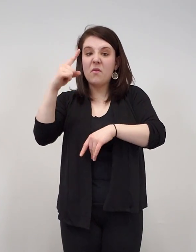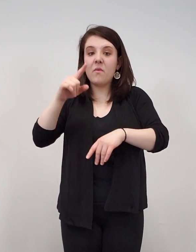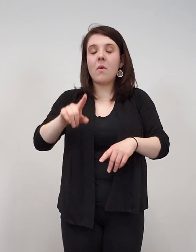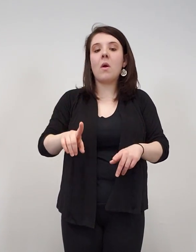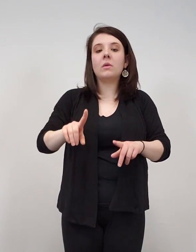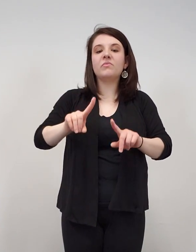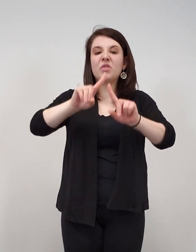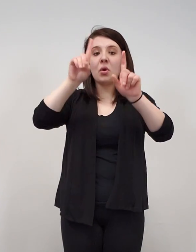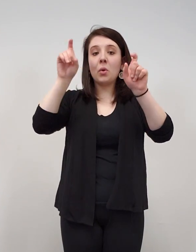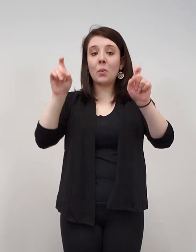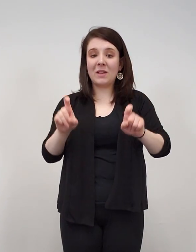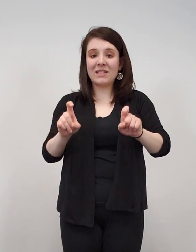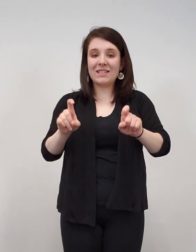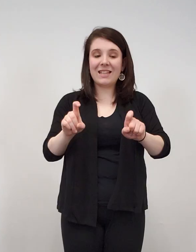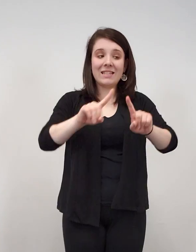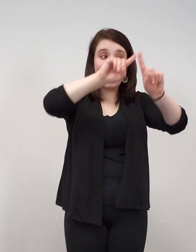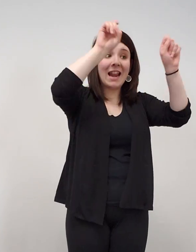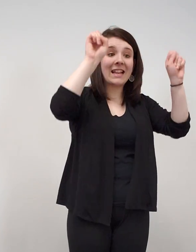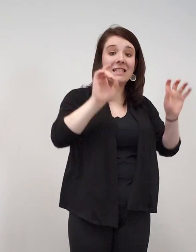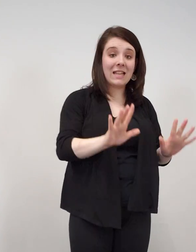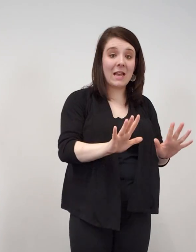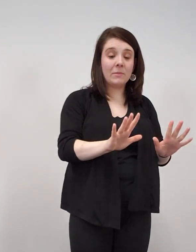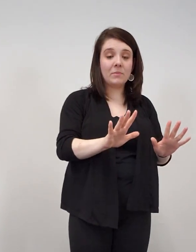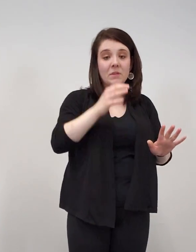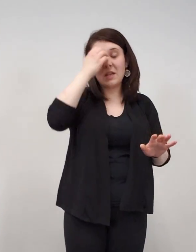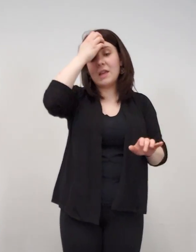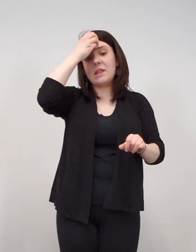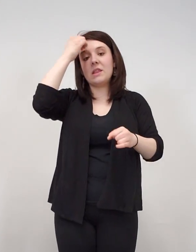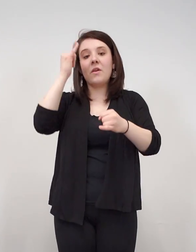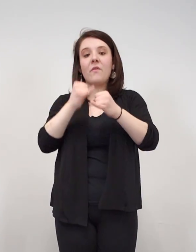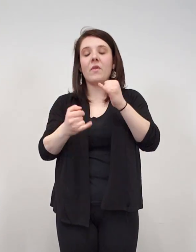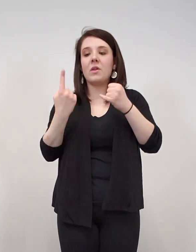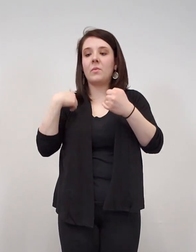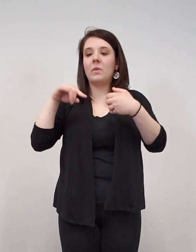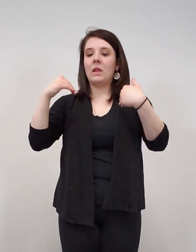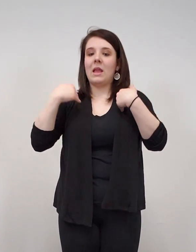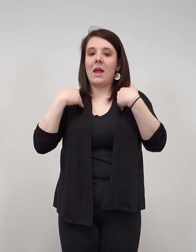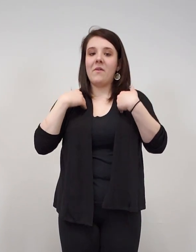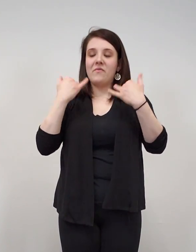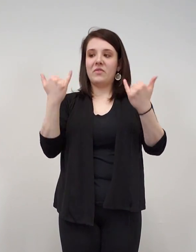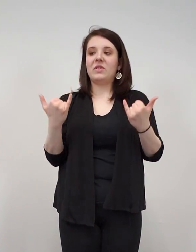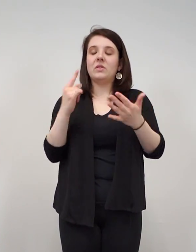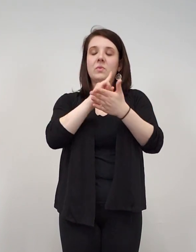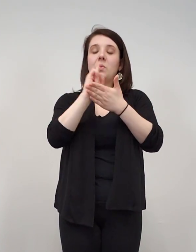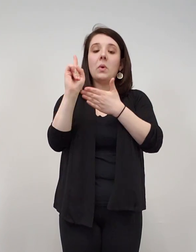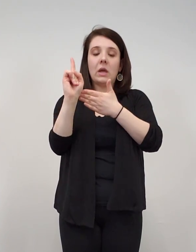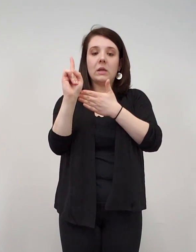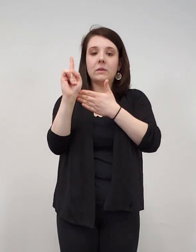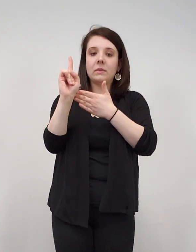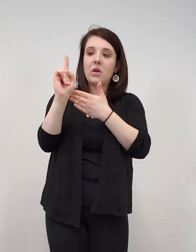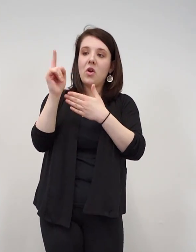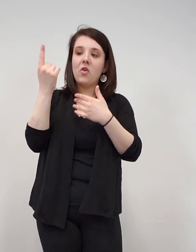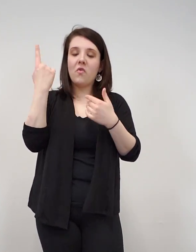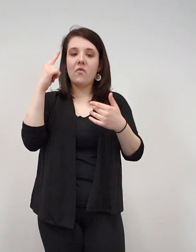the final we'll be taking this week as well for the course. I'm going to review some information for the 1920s, the Roaring